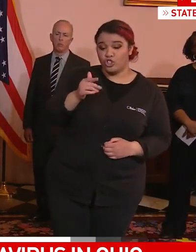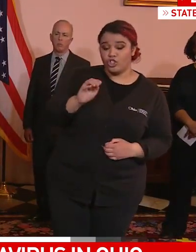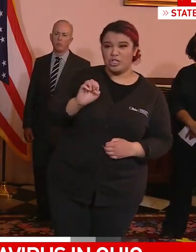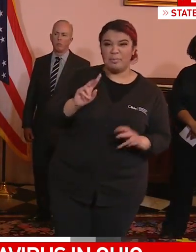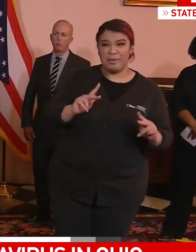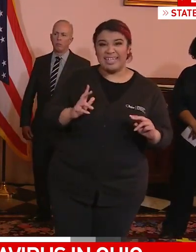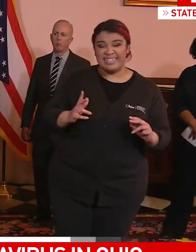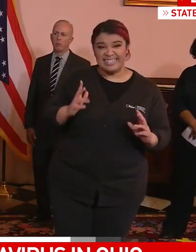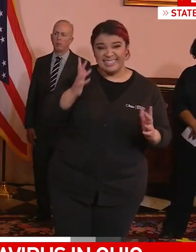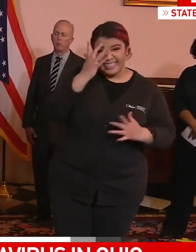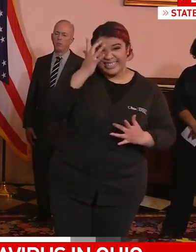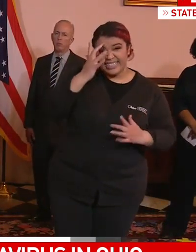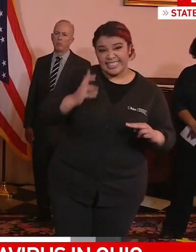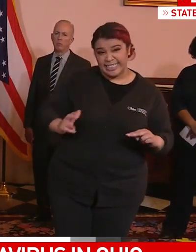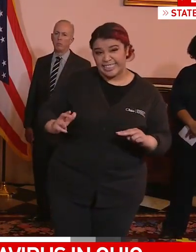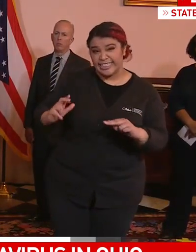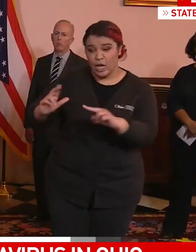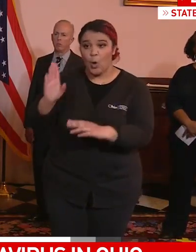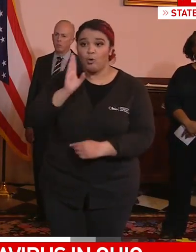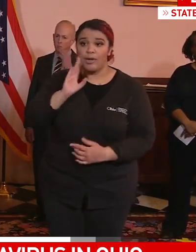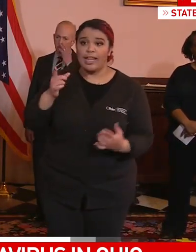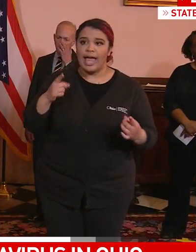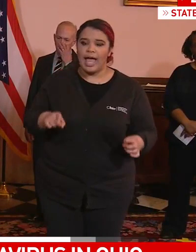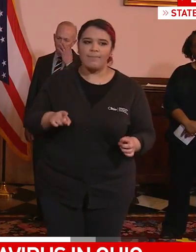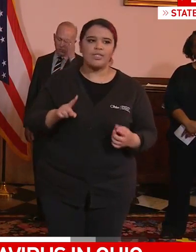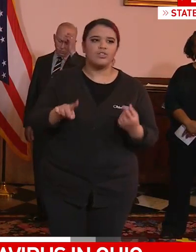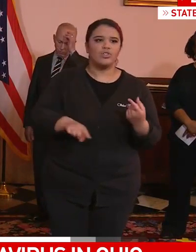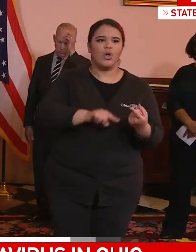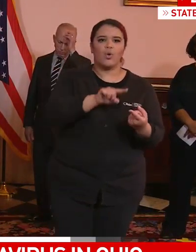do you decide to shelter in place for our community?